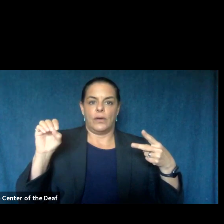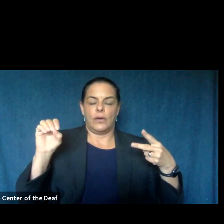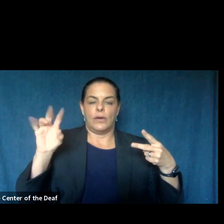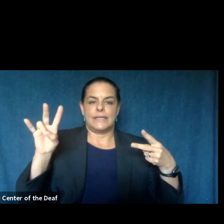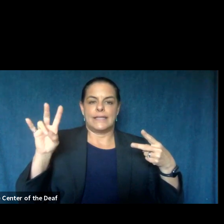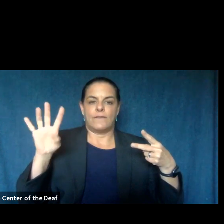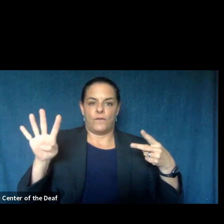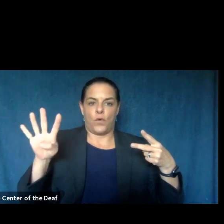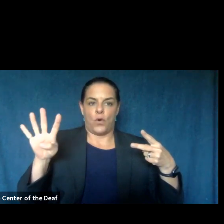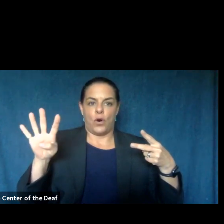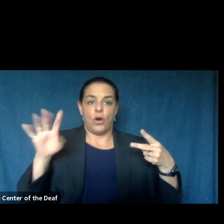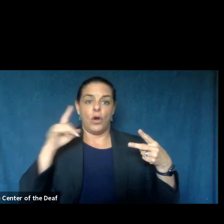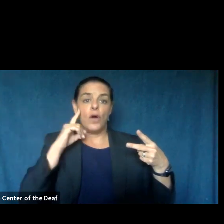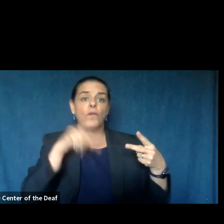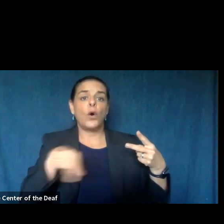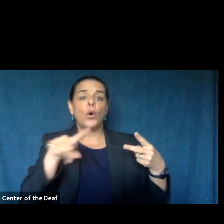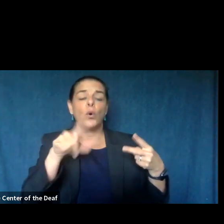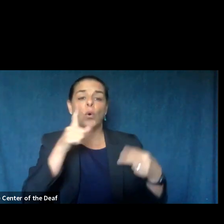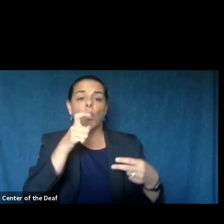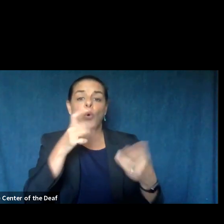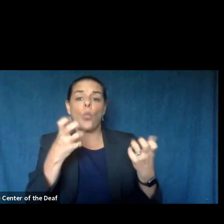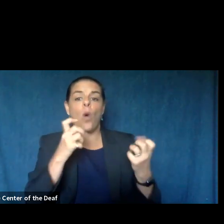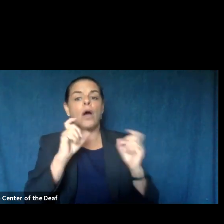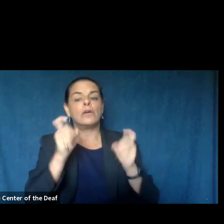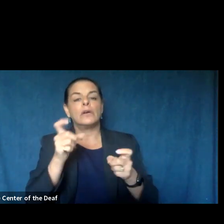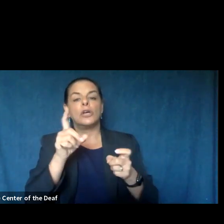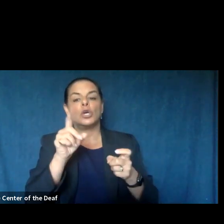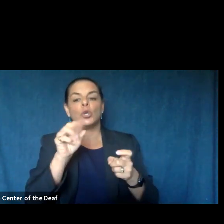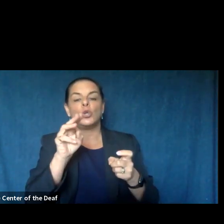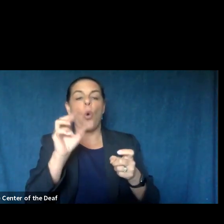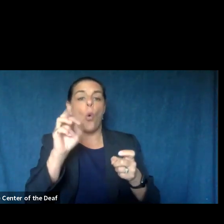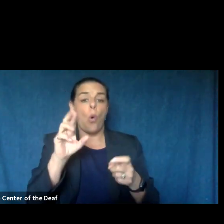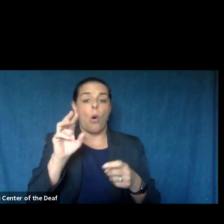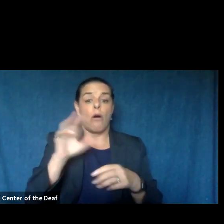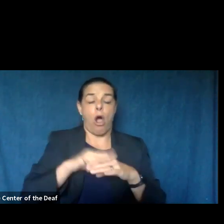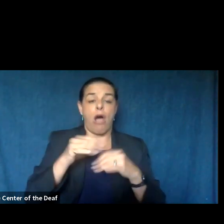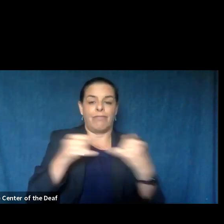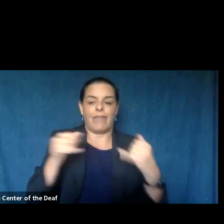865-524-3074. And for those of you that want to approach them online, it's medic,